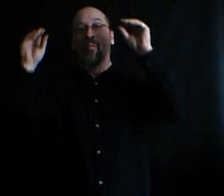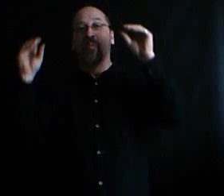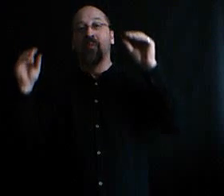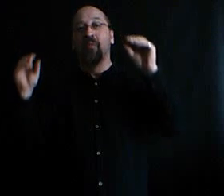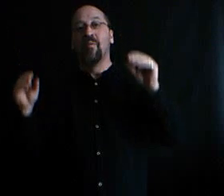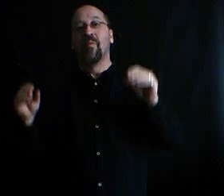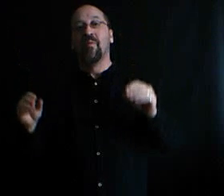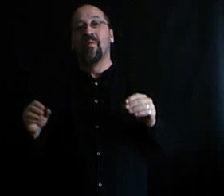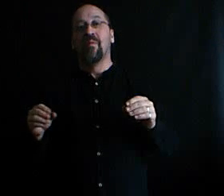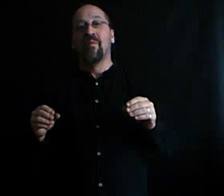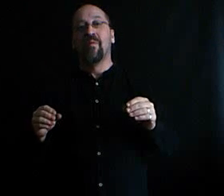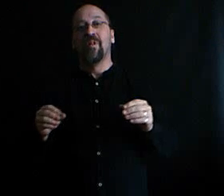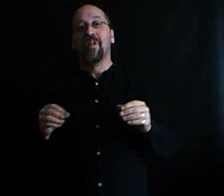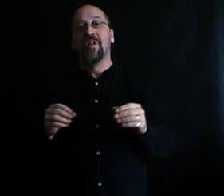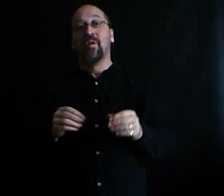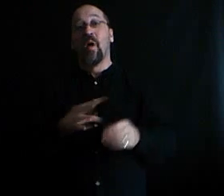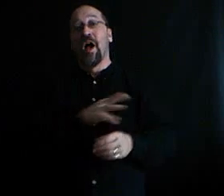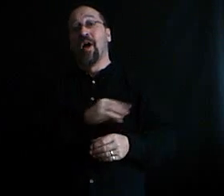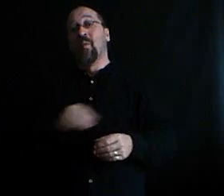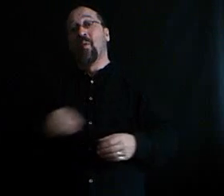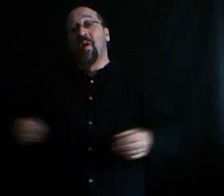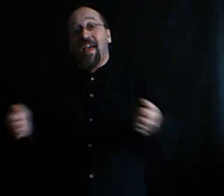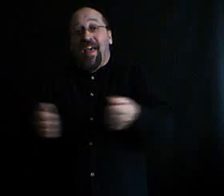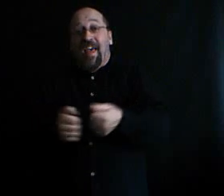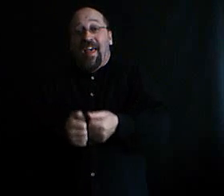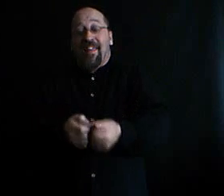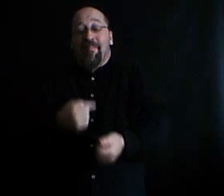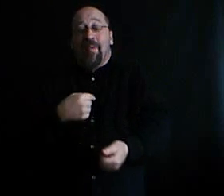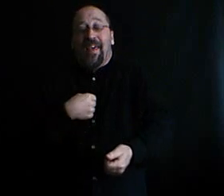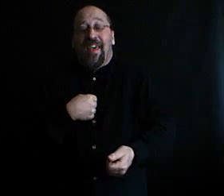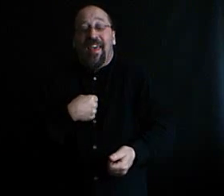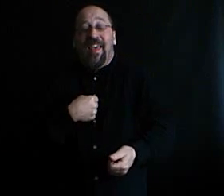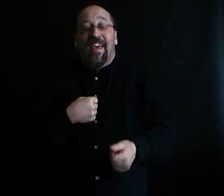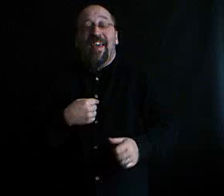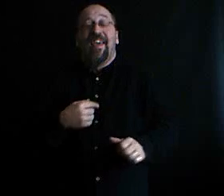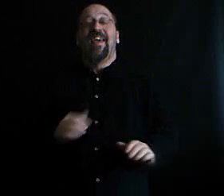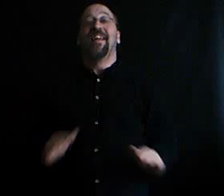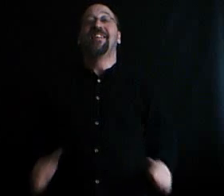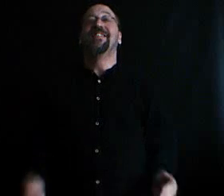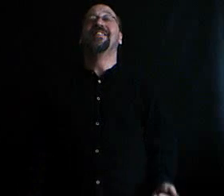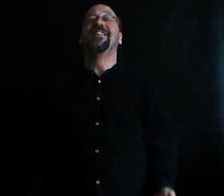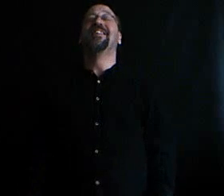and you are with me still.